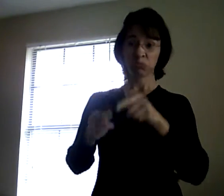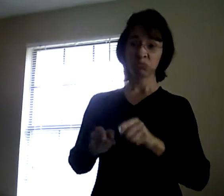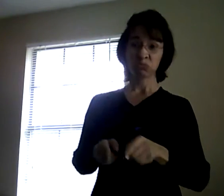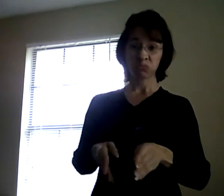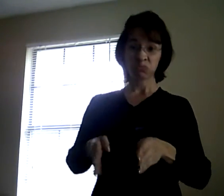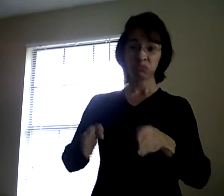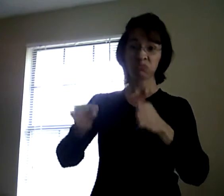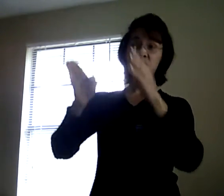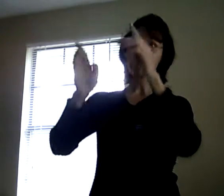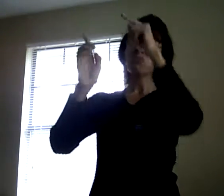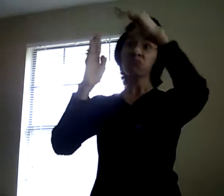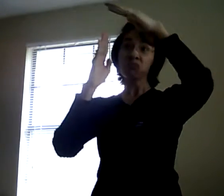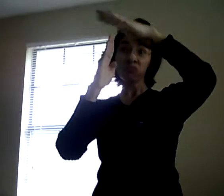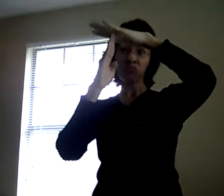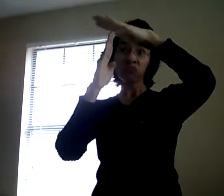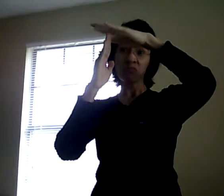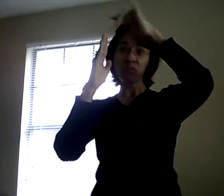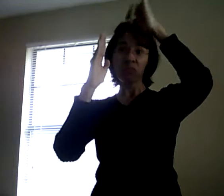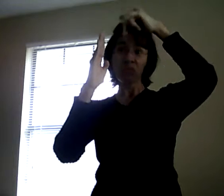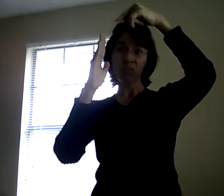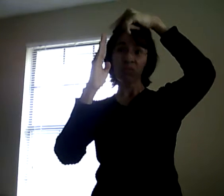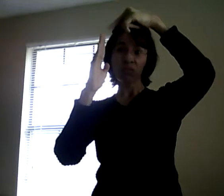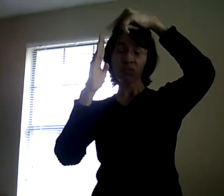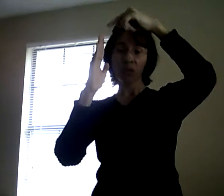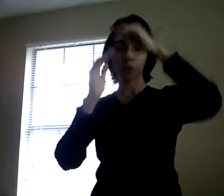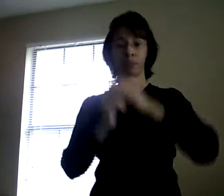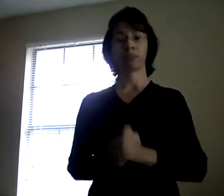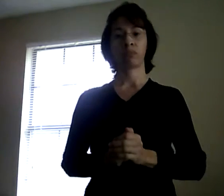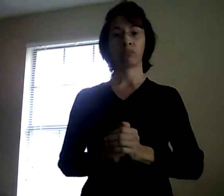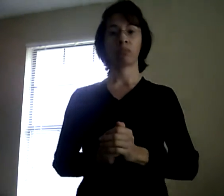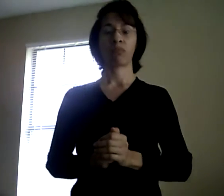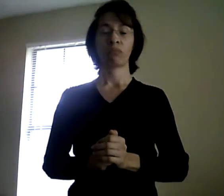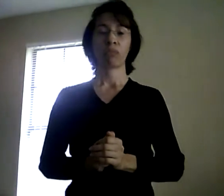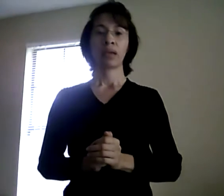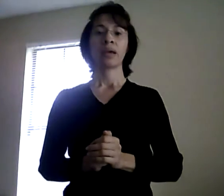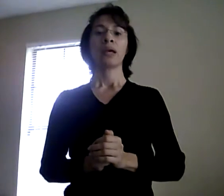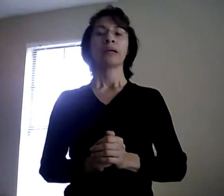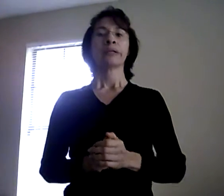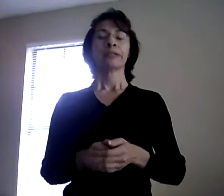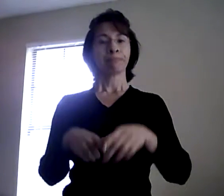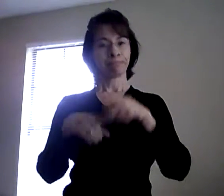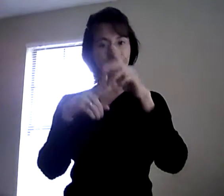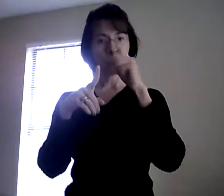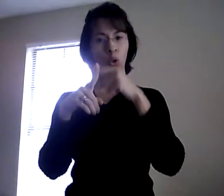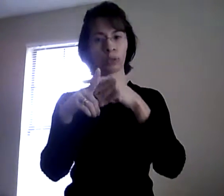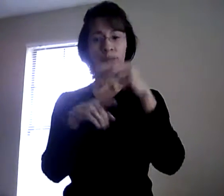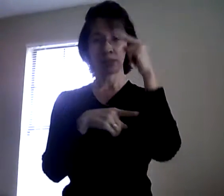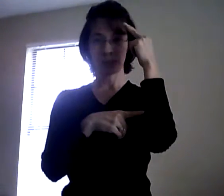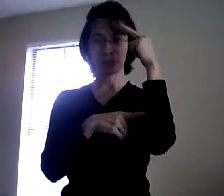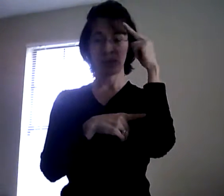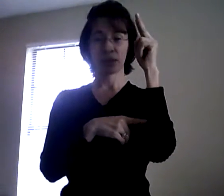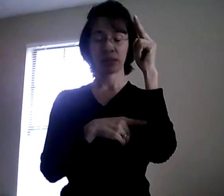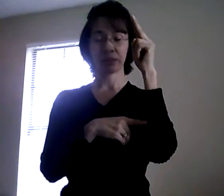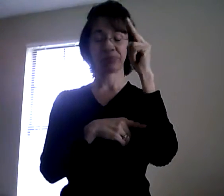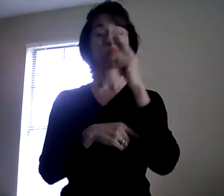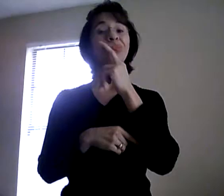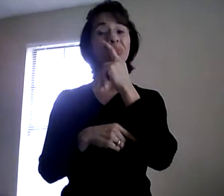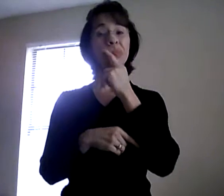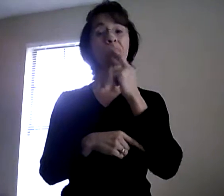Everything else is primarily chains. There is a homegrown chain, a Mexican food chain there that started